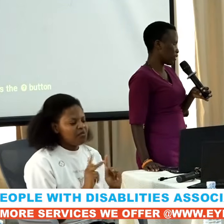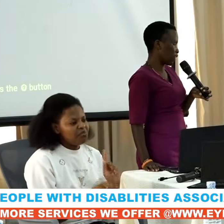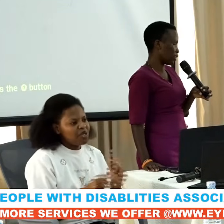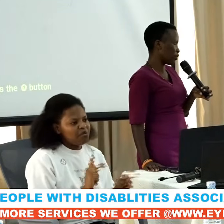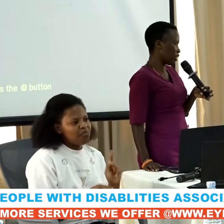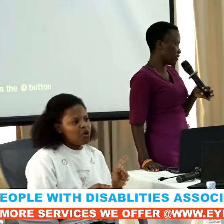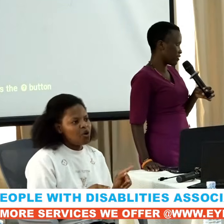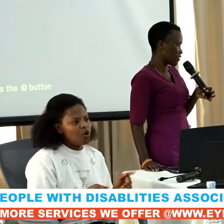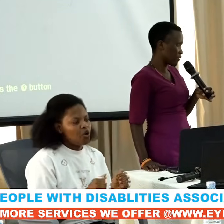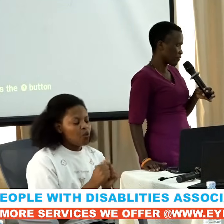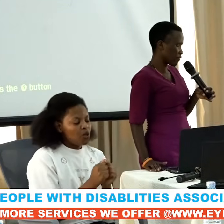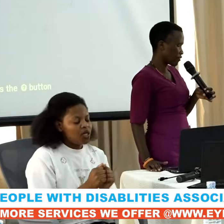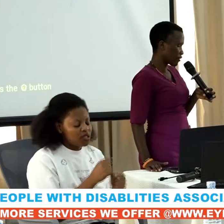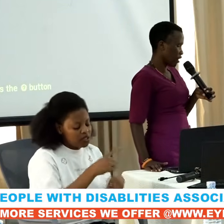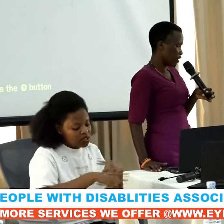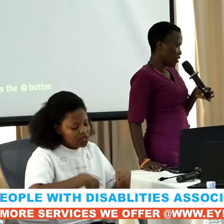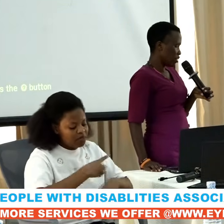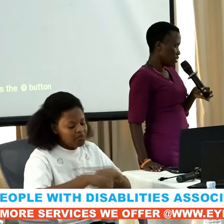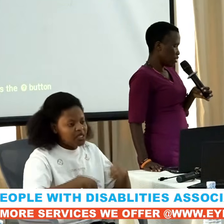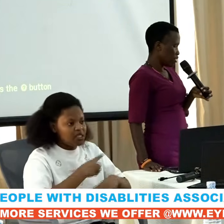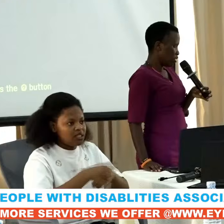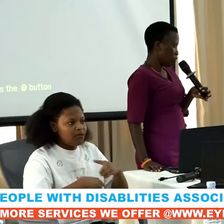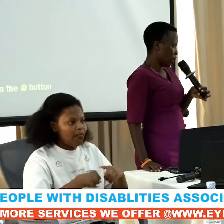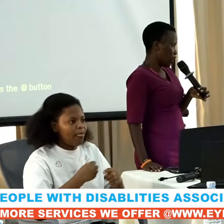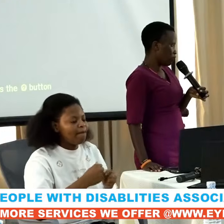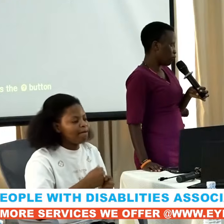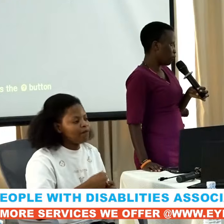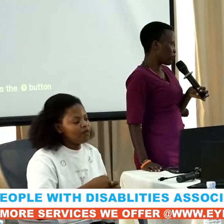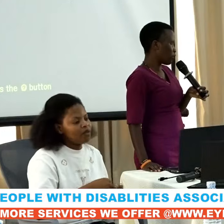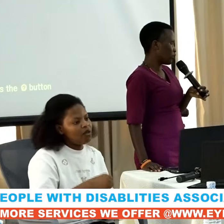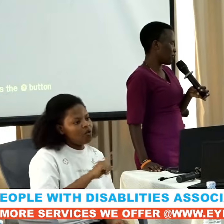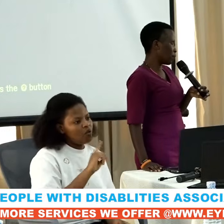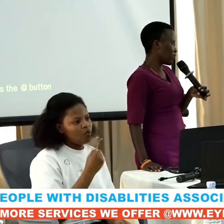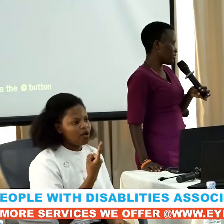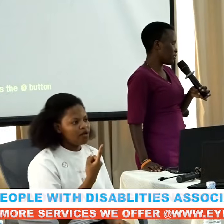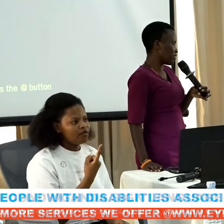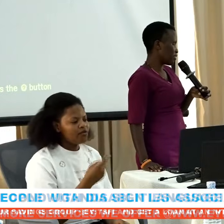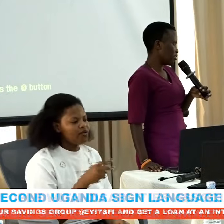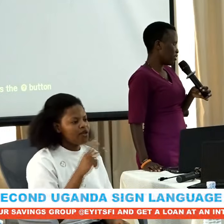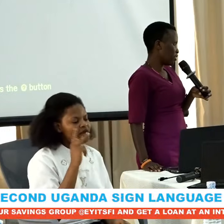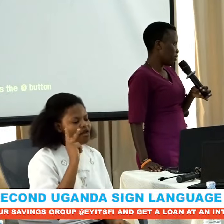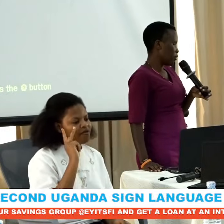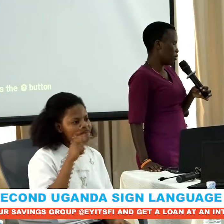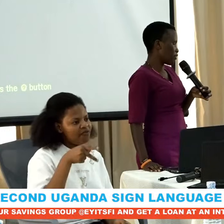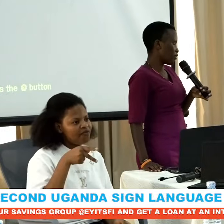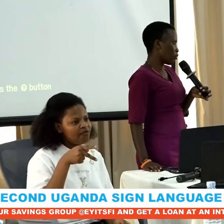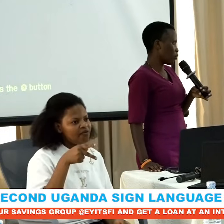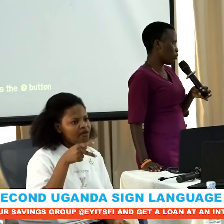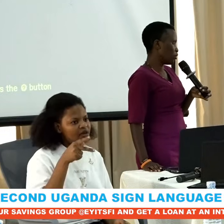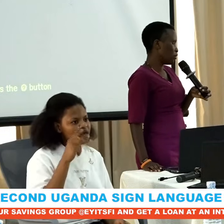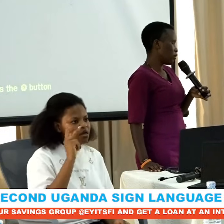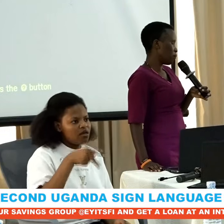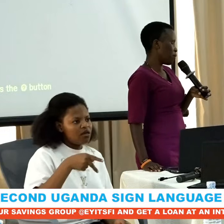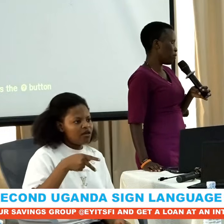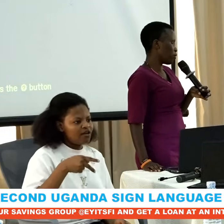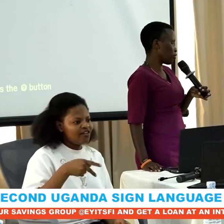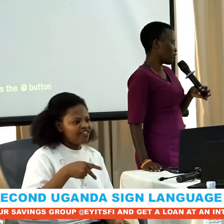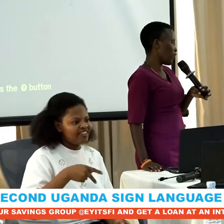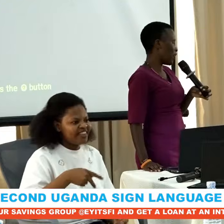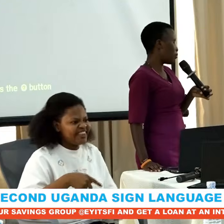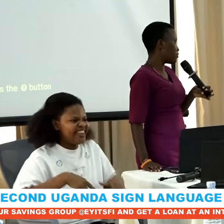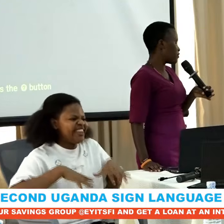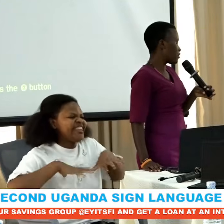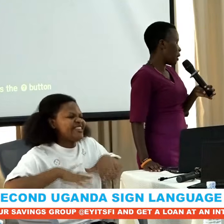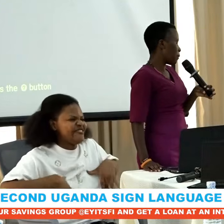We are categorized. We have physical disability. These include people who lost